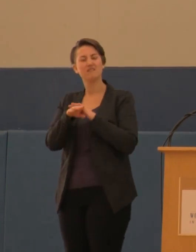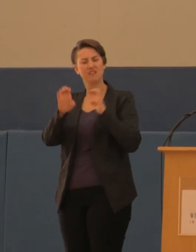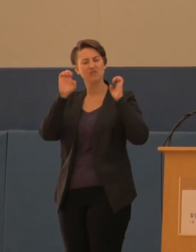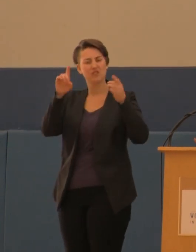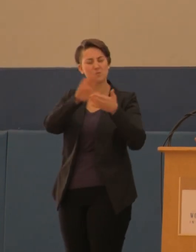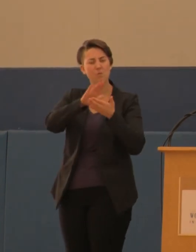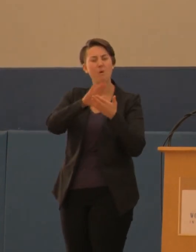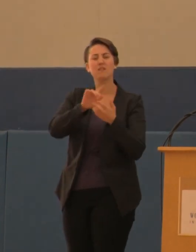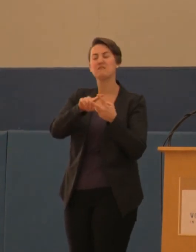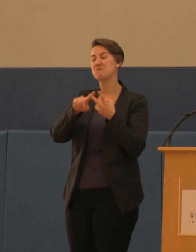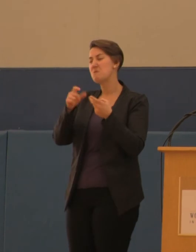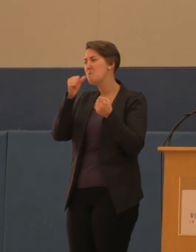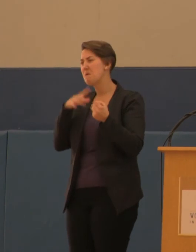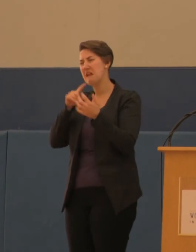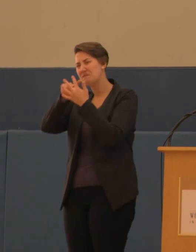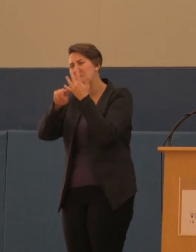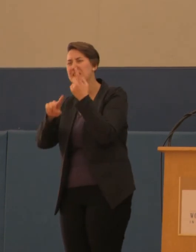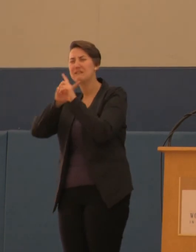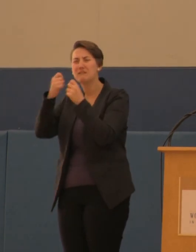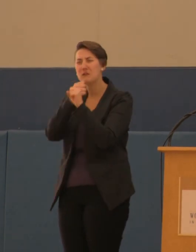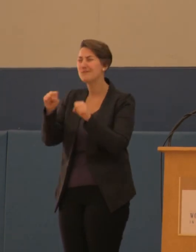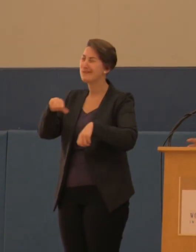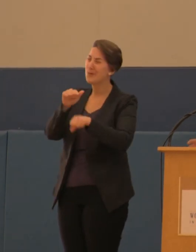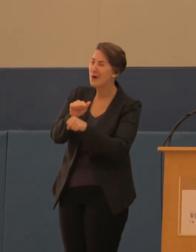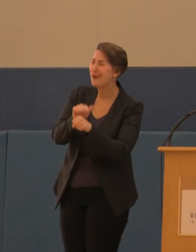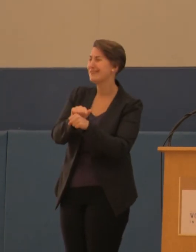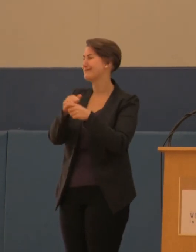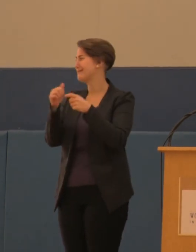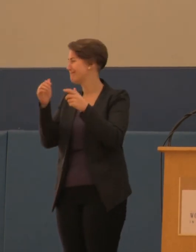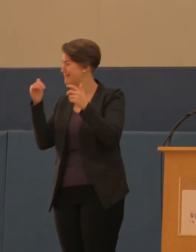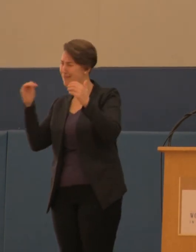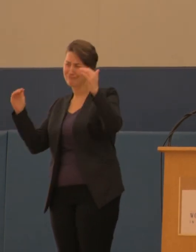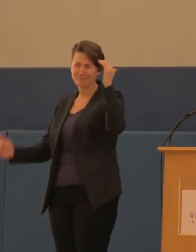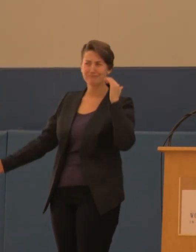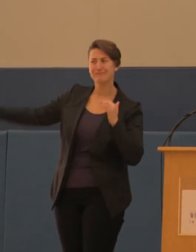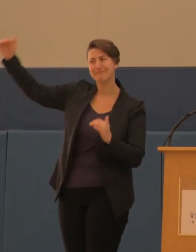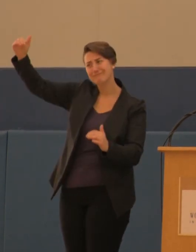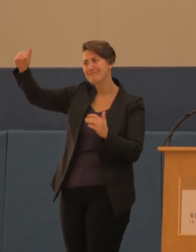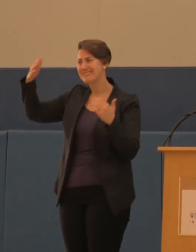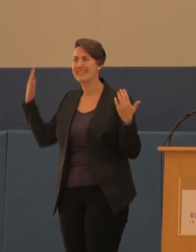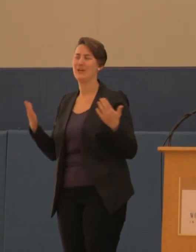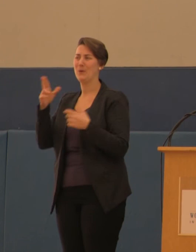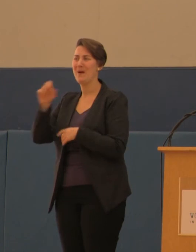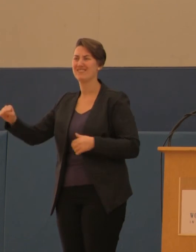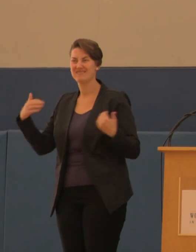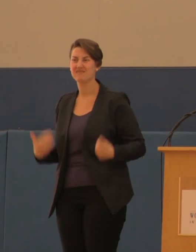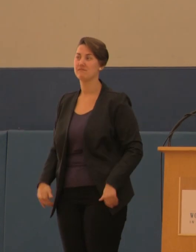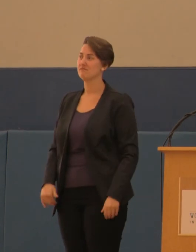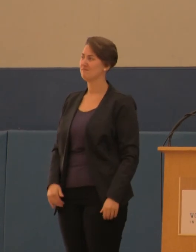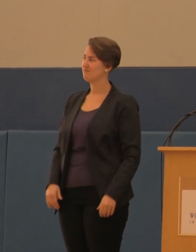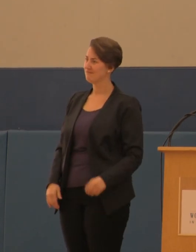Women have freedom to do so many things. We work. You're so far ahead in this nation. But